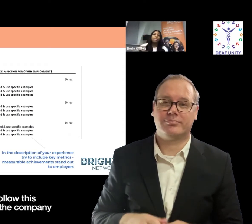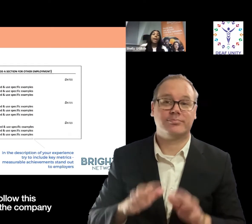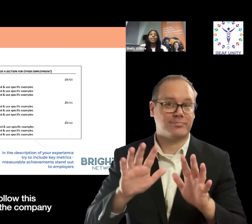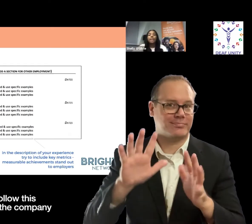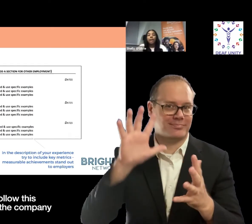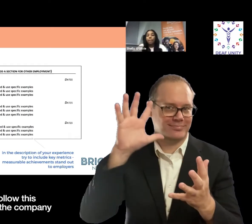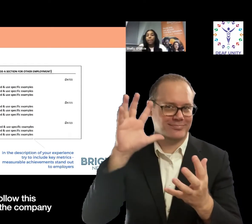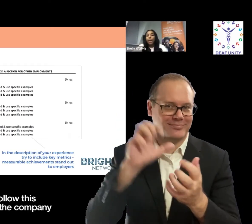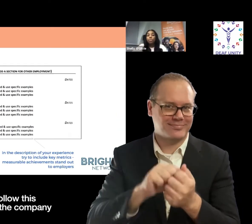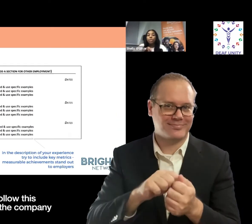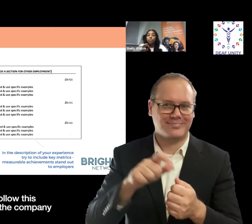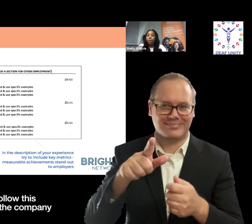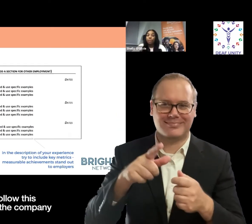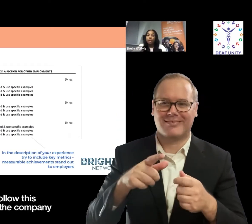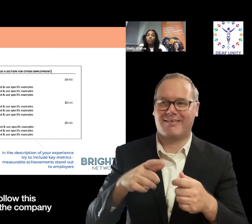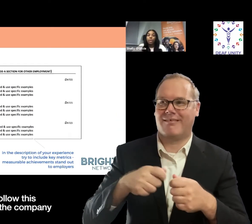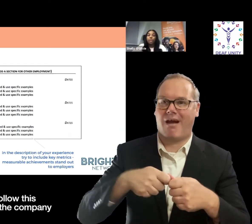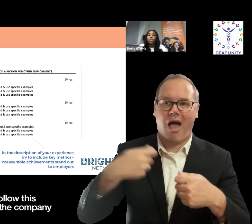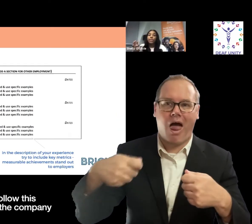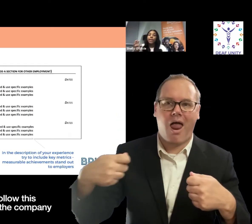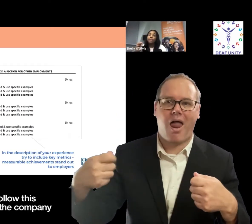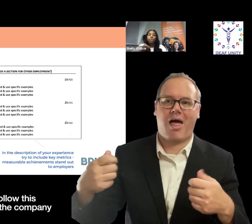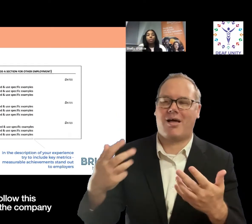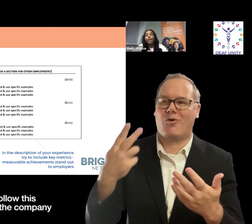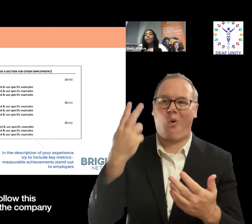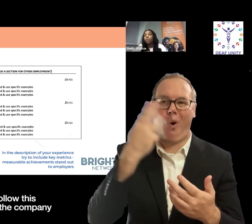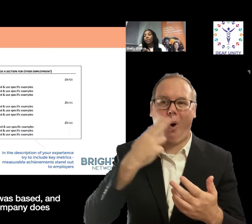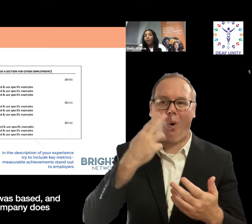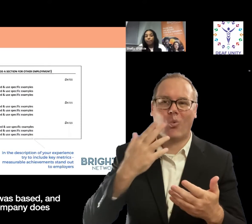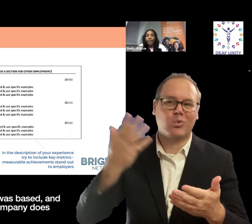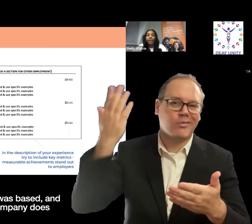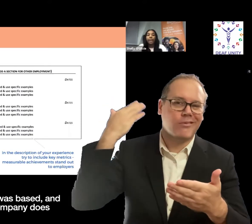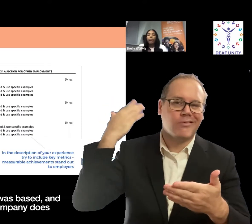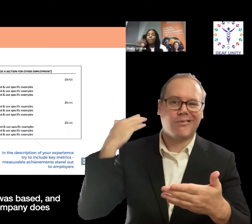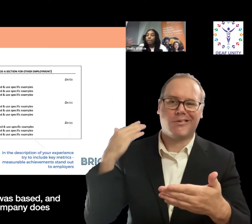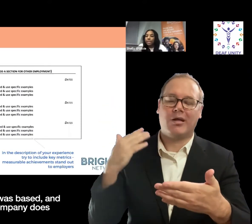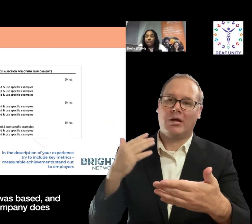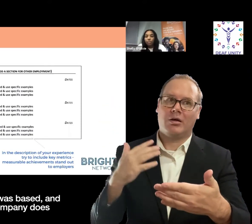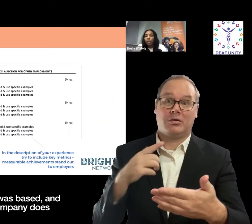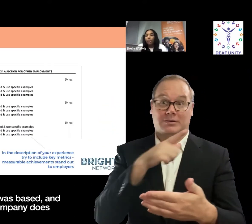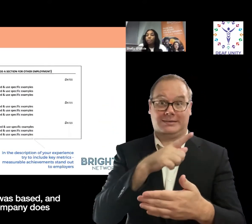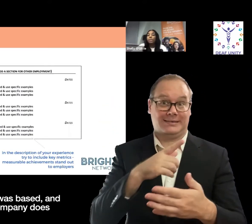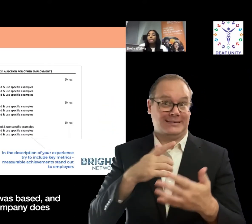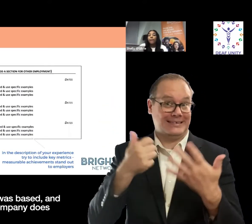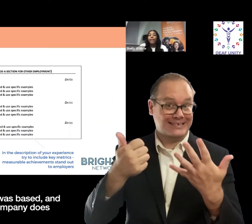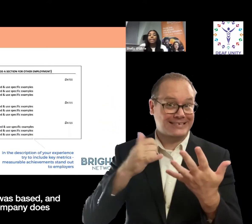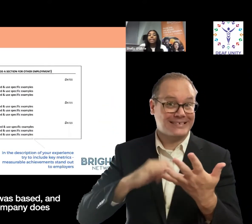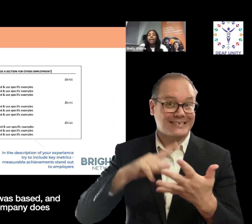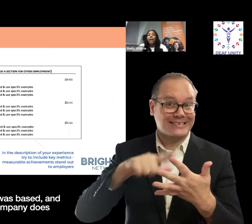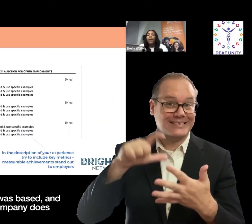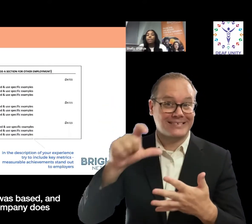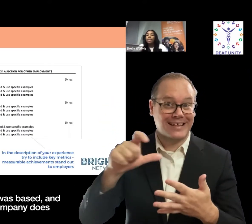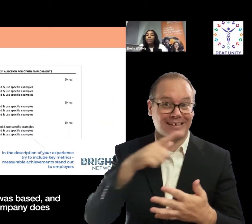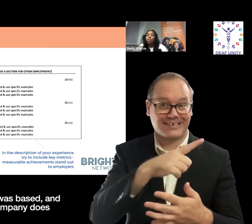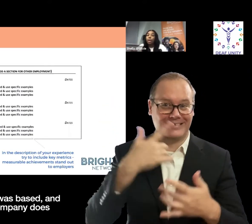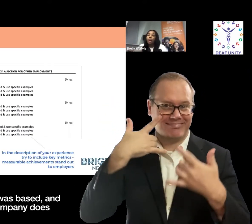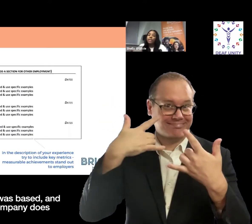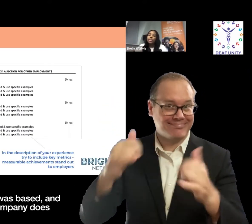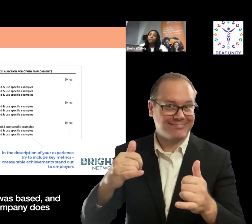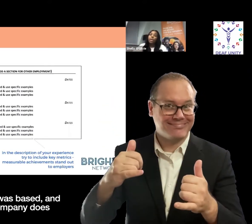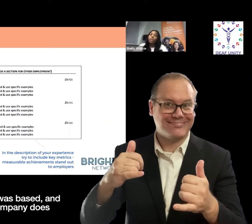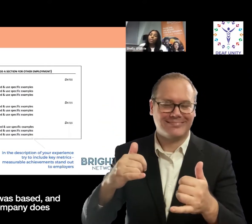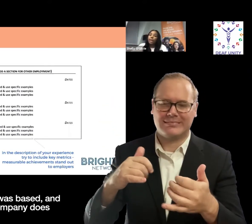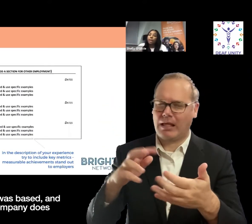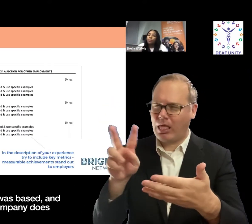role that you've had, do follow this structure. So you have the job title, the company, maybe tell them where the company was based, and then